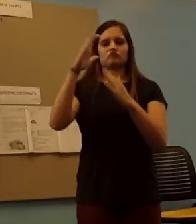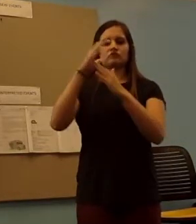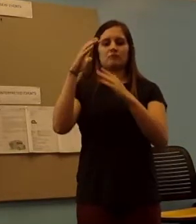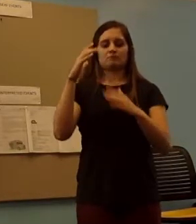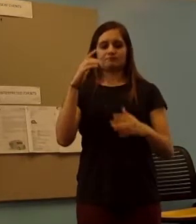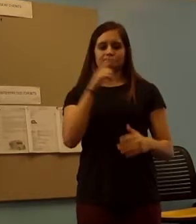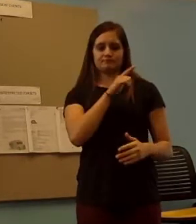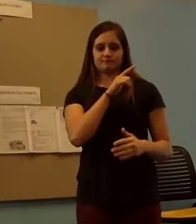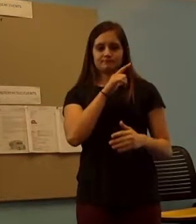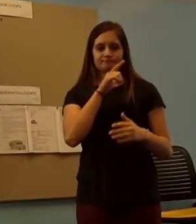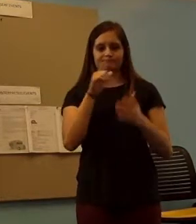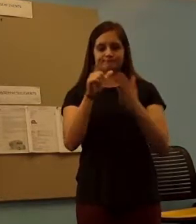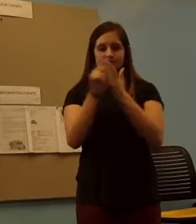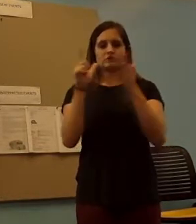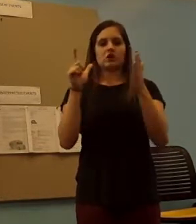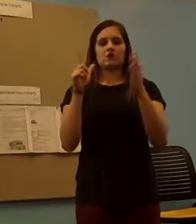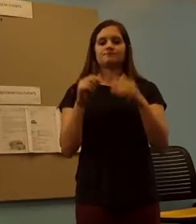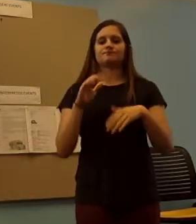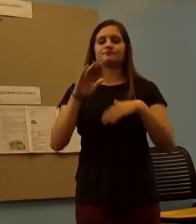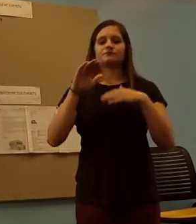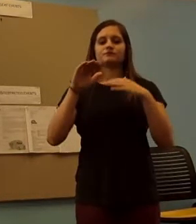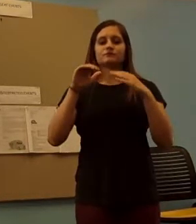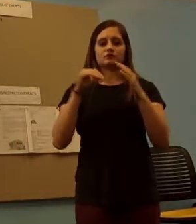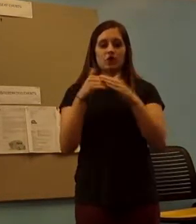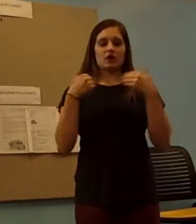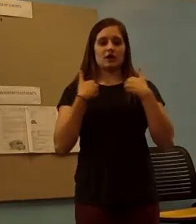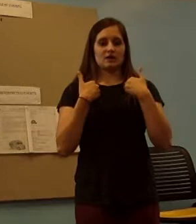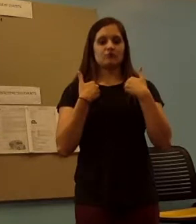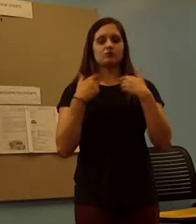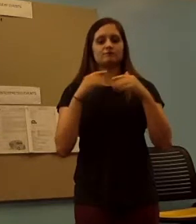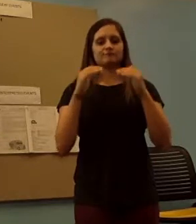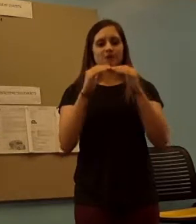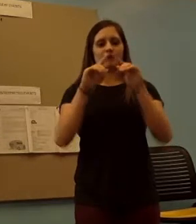are equal, but some animals are more equal than others.